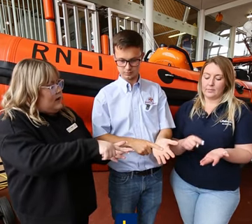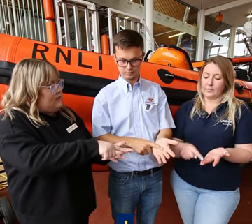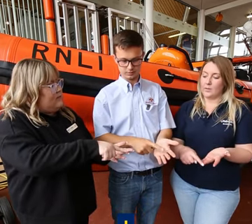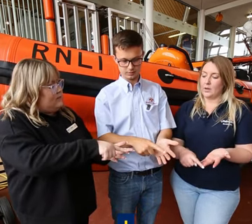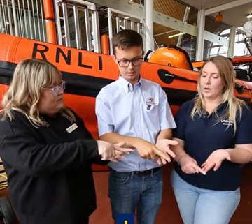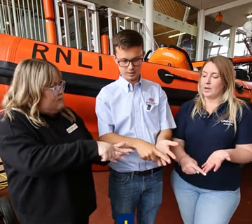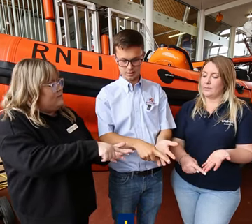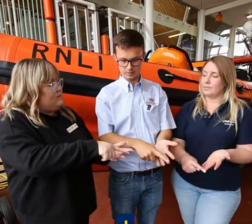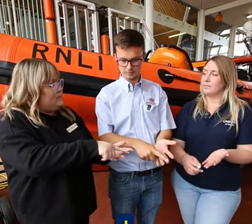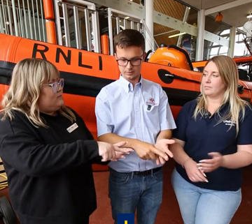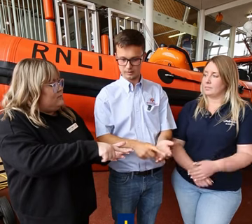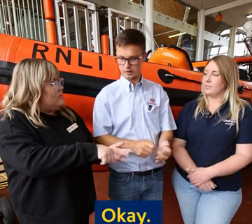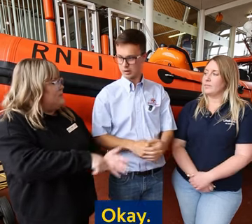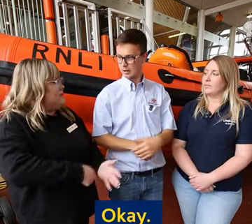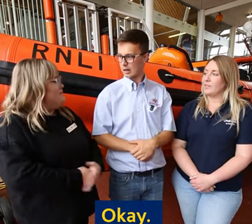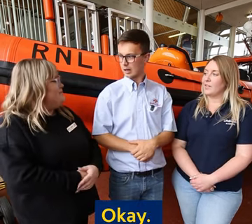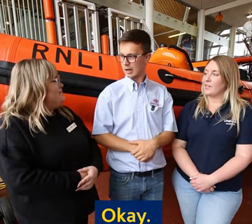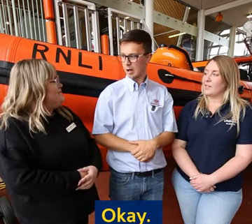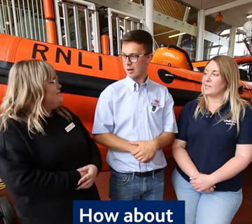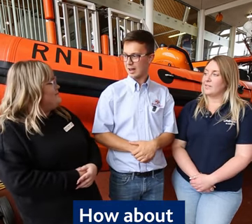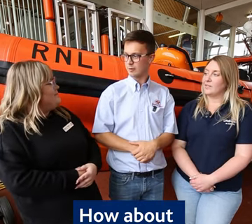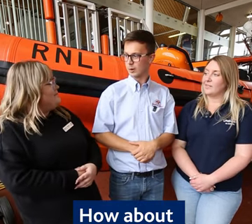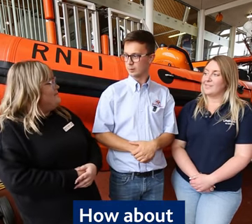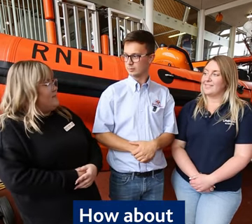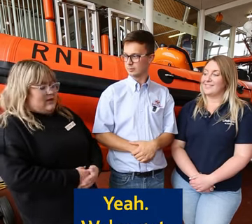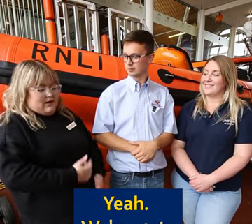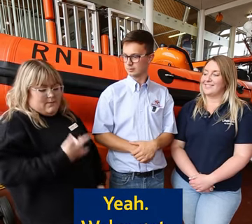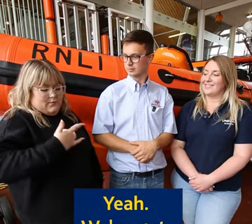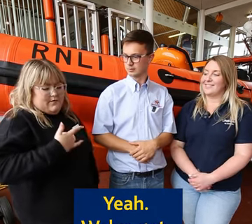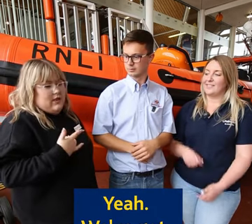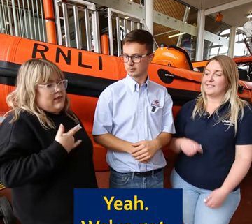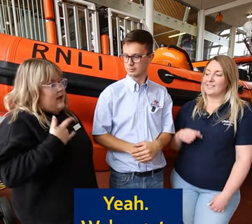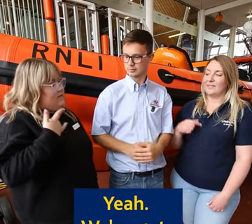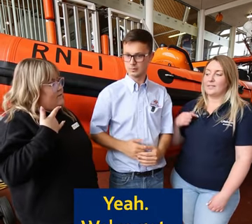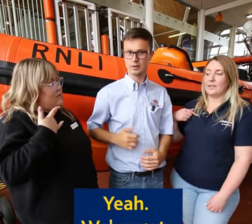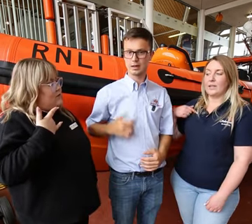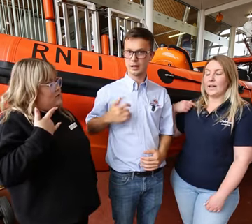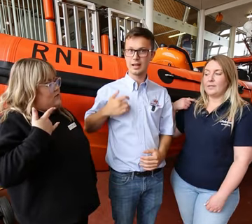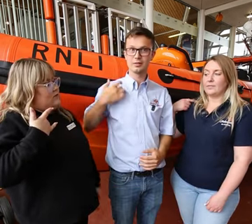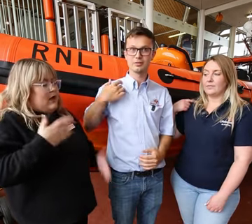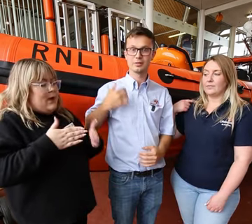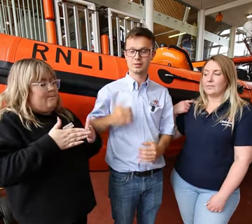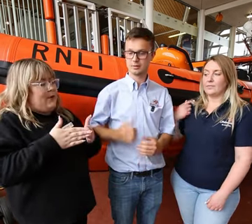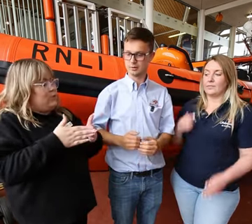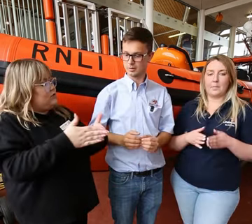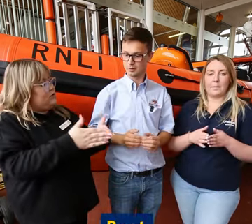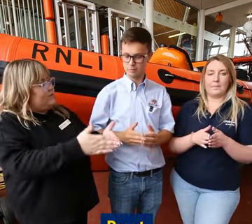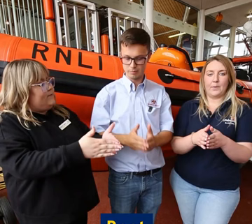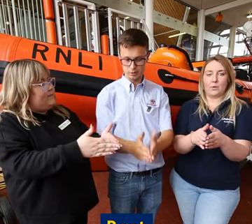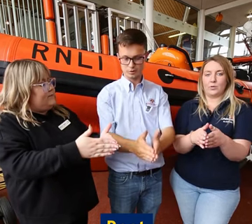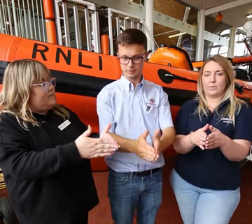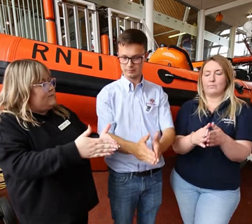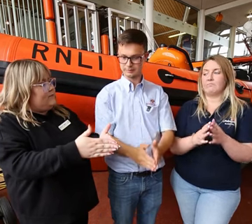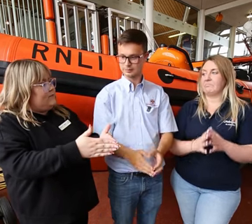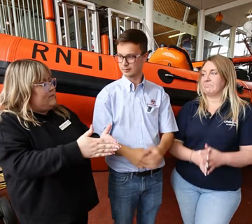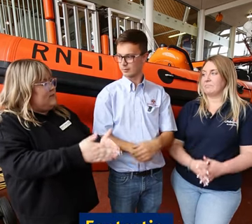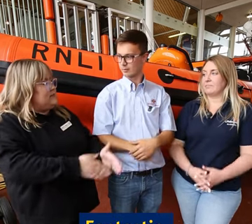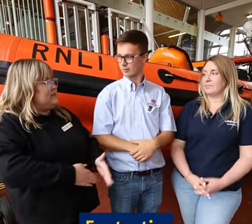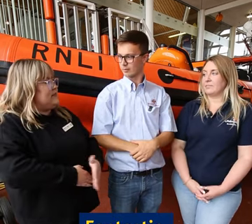I. Alright, well done. How about a lifeboat? Yeah, we've got life, lifeboat. Boat. Fantastic,